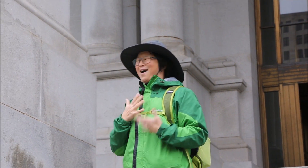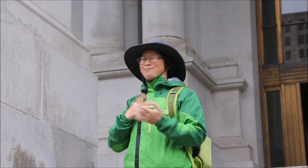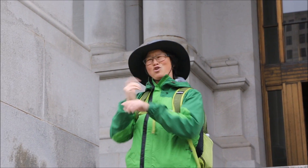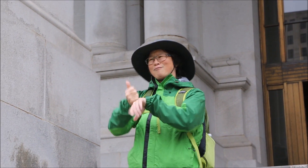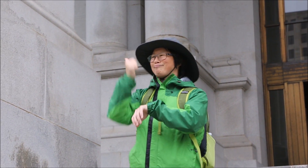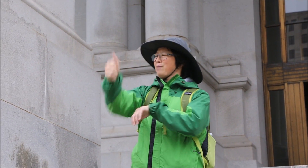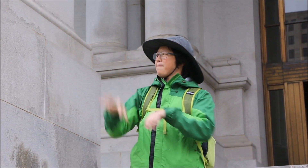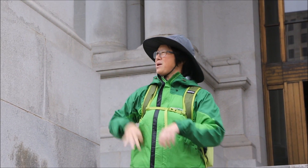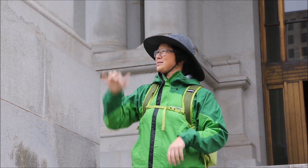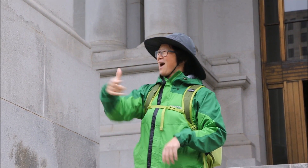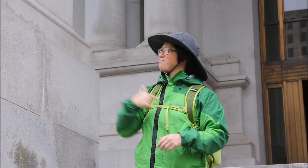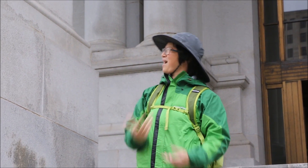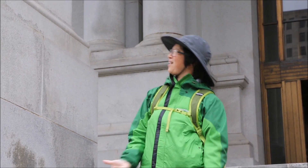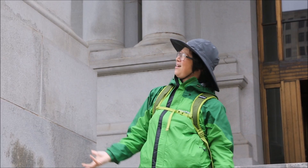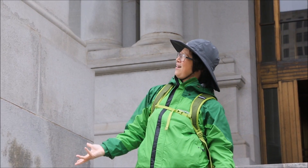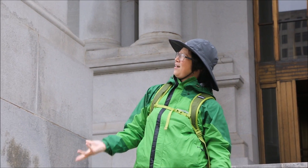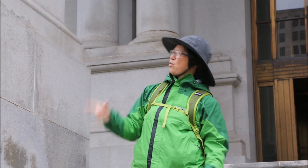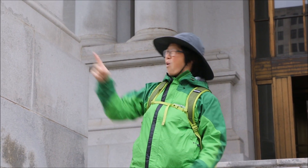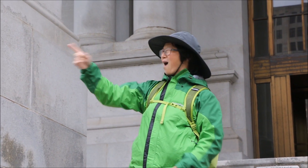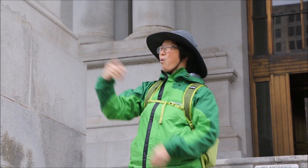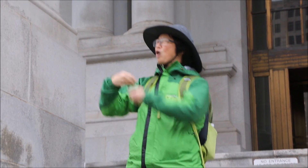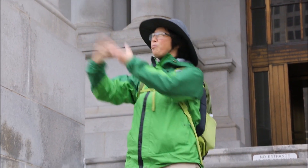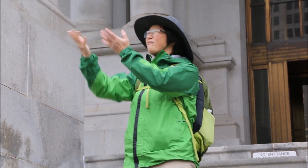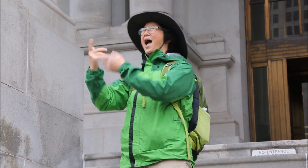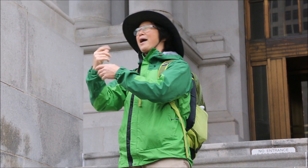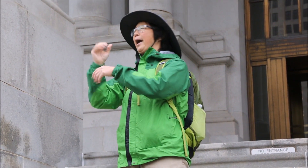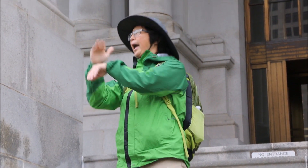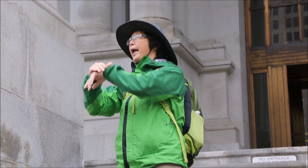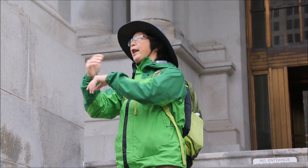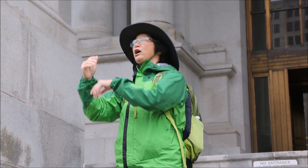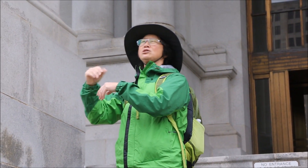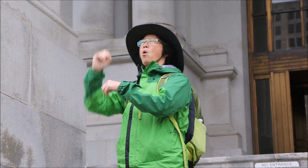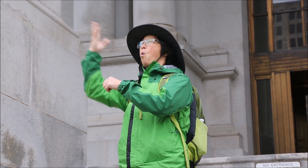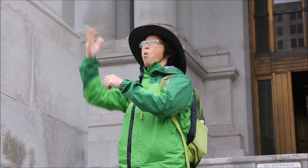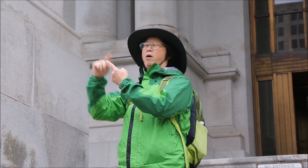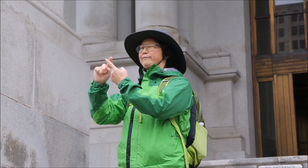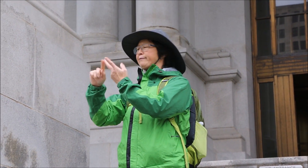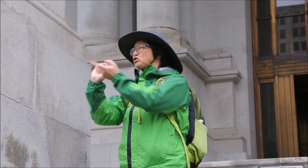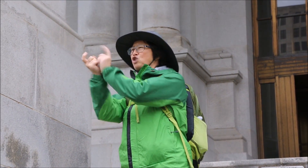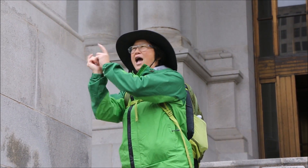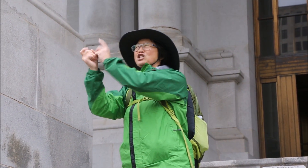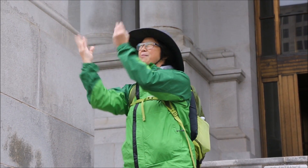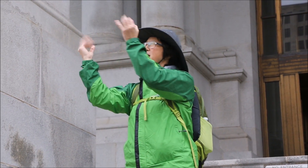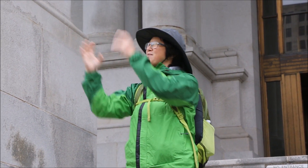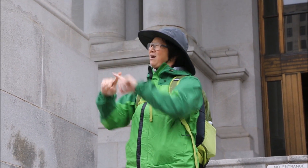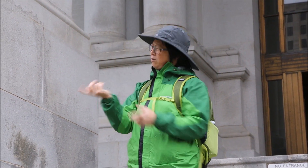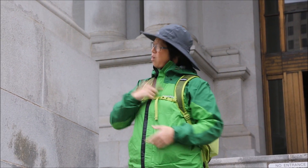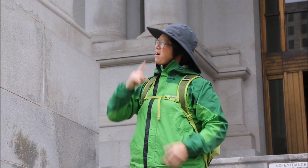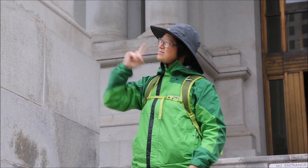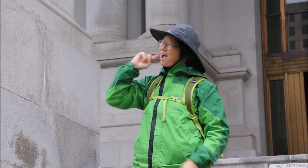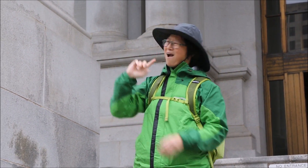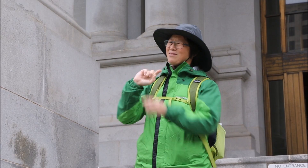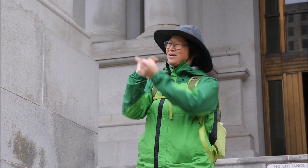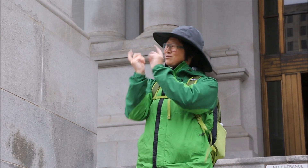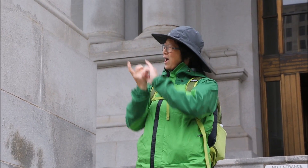did that many, many years. And he did fine with his grades and in school. So lonely, so